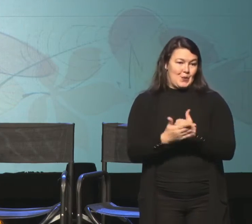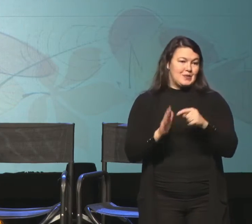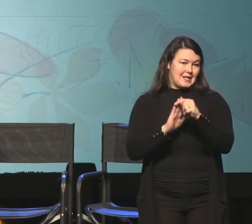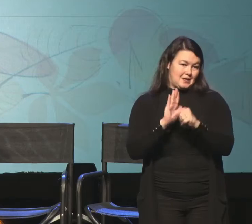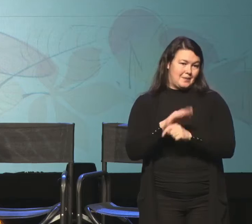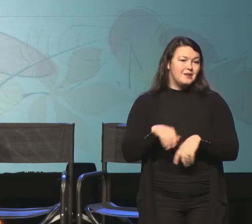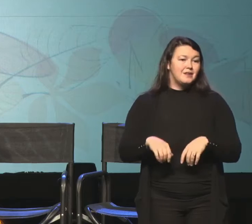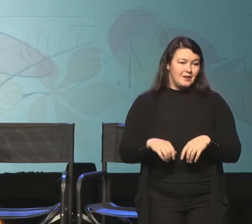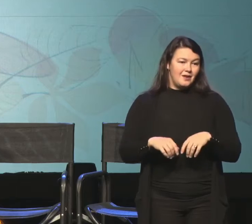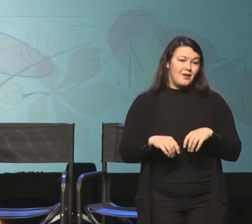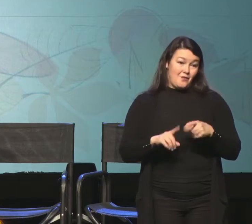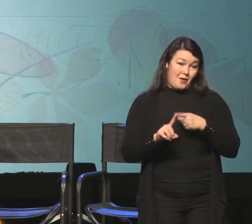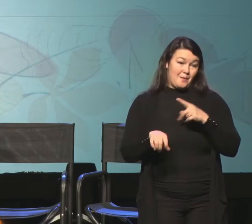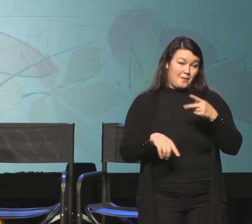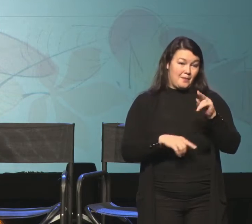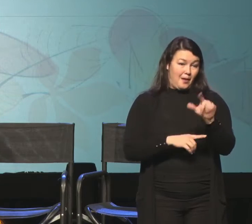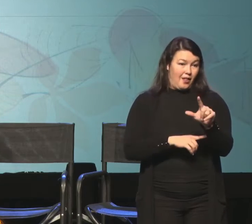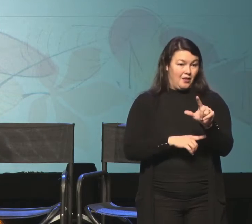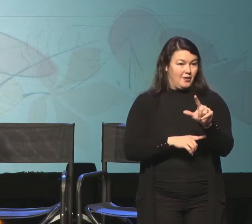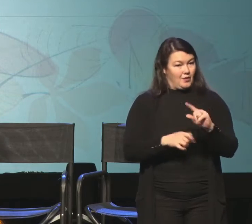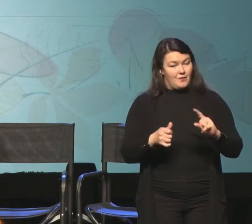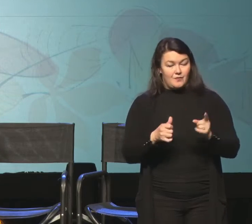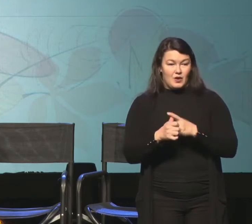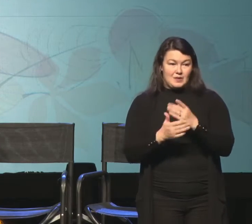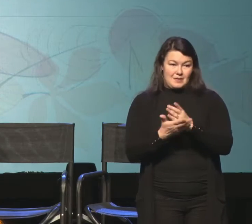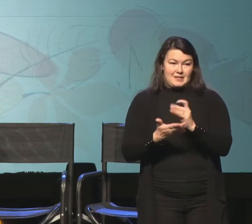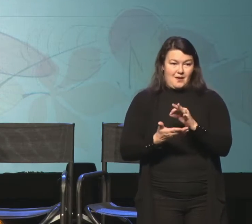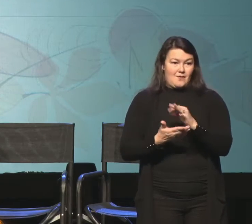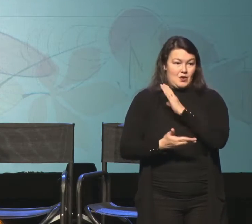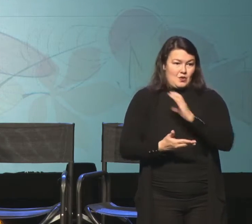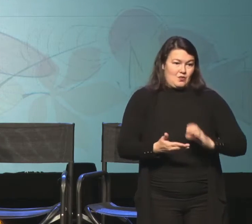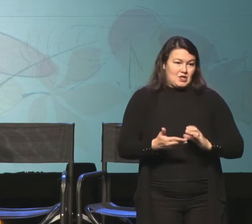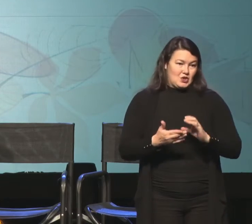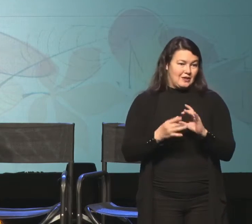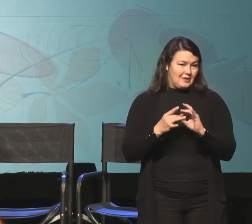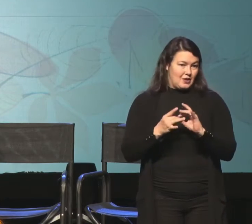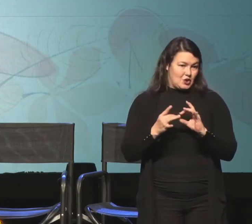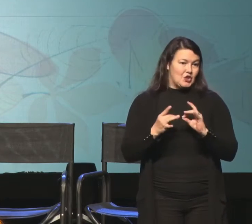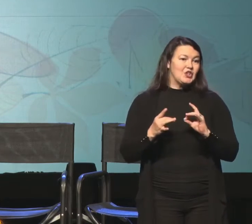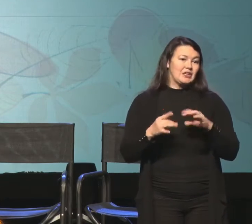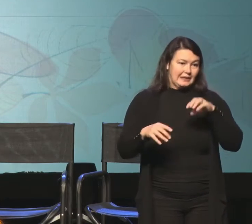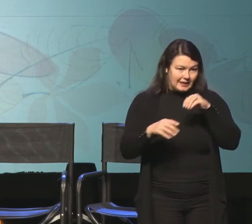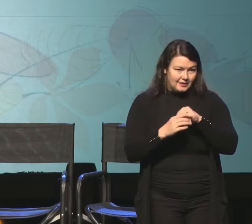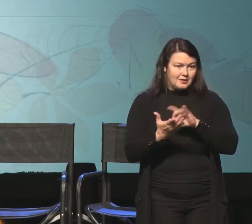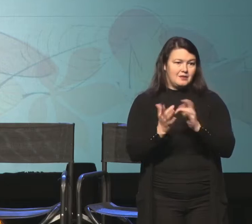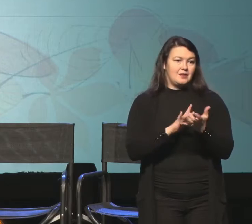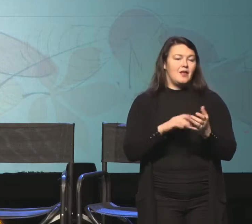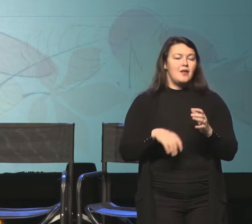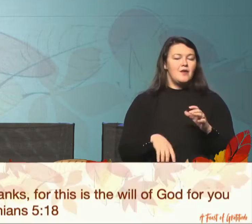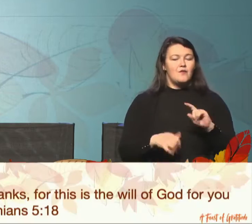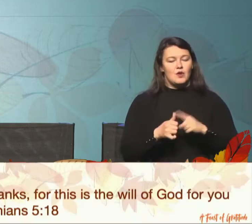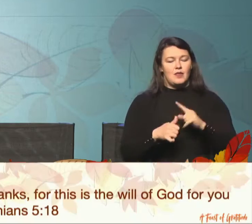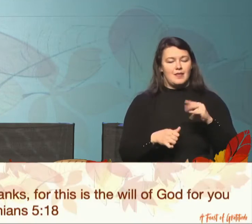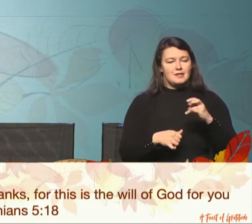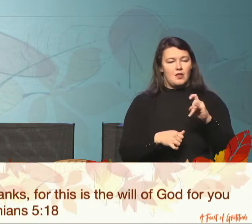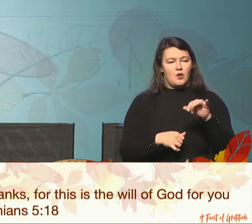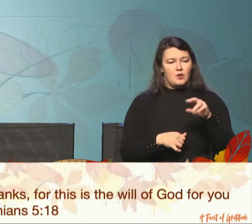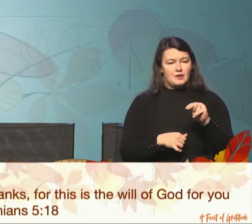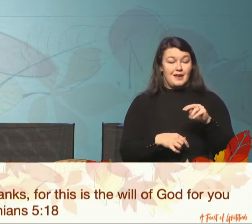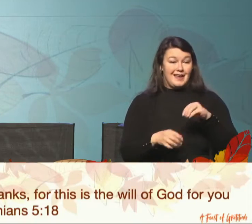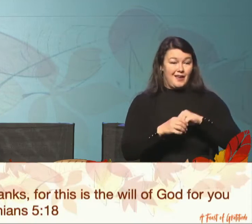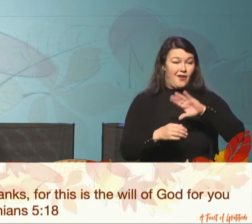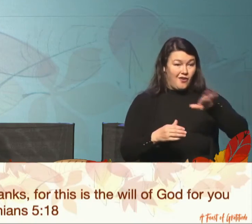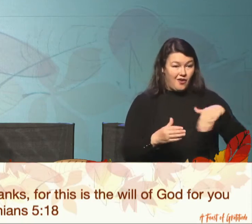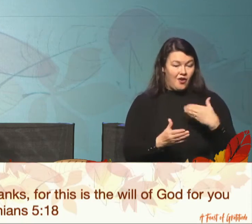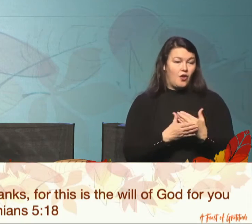letter, probably the earliest piece of Christian literature that we have in the Scripture, 1 Thessalonians. 1 Thessalonians 5:18 says, in all circumstances,